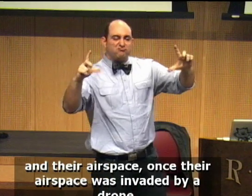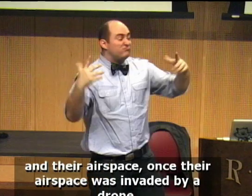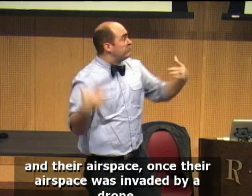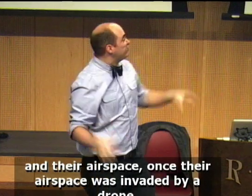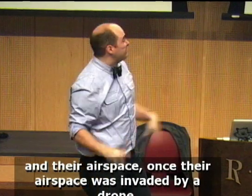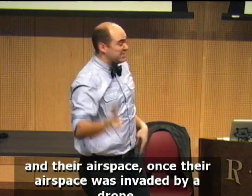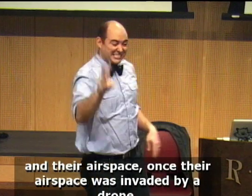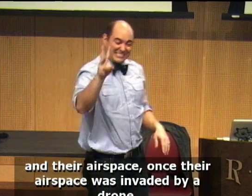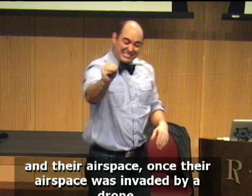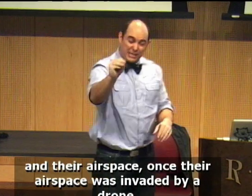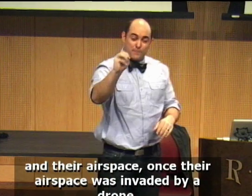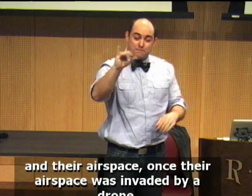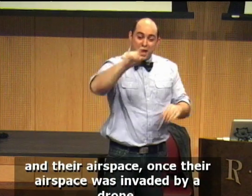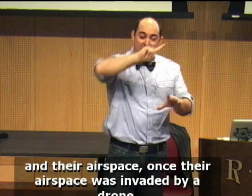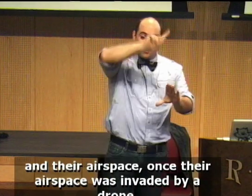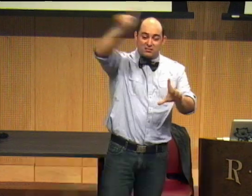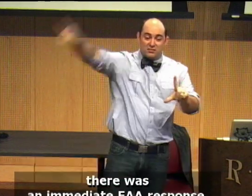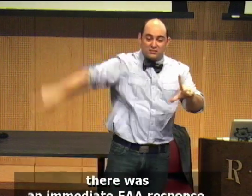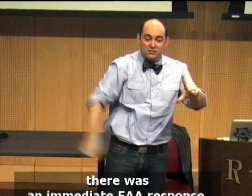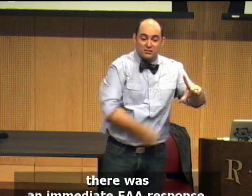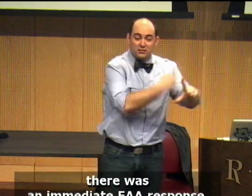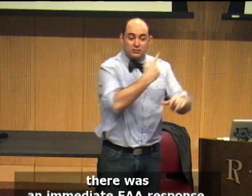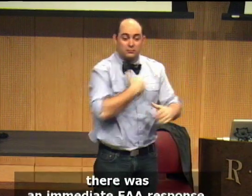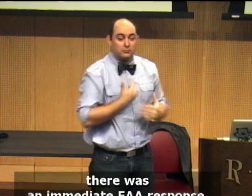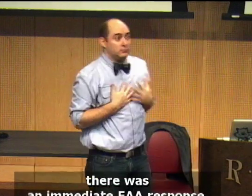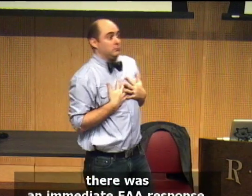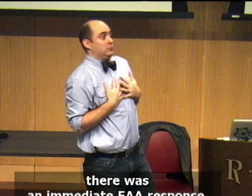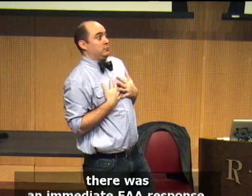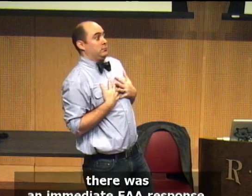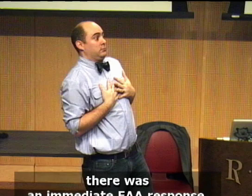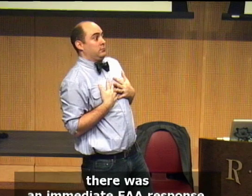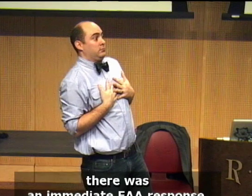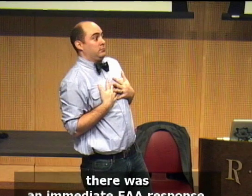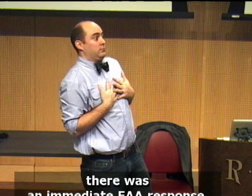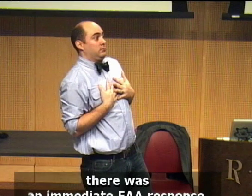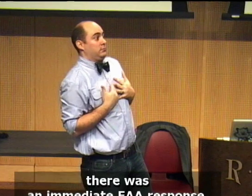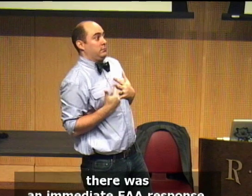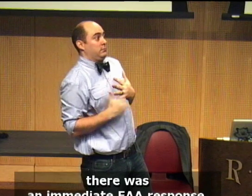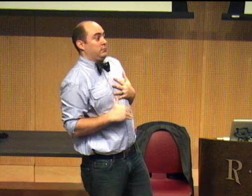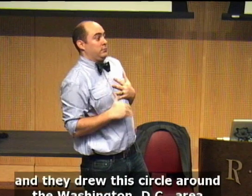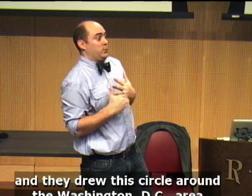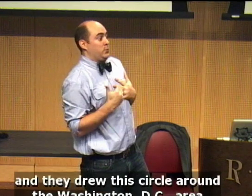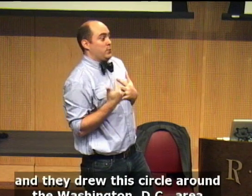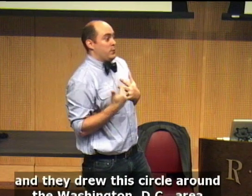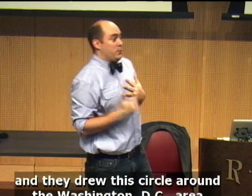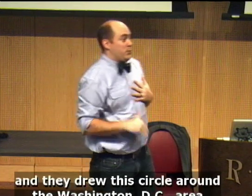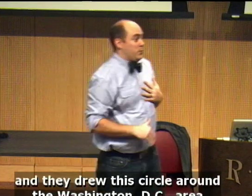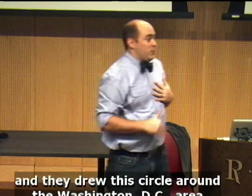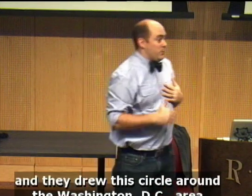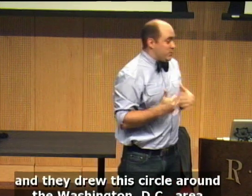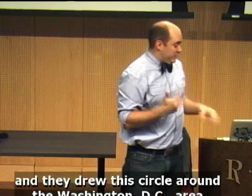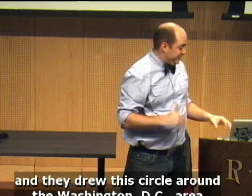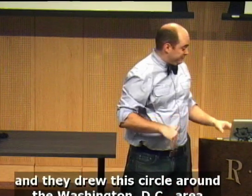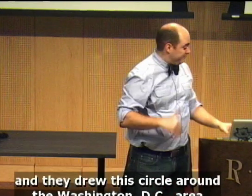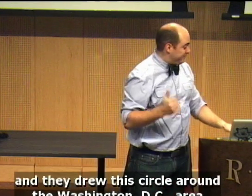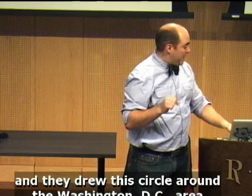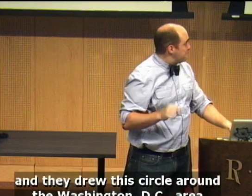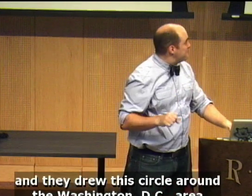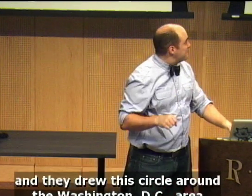their airspace was invaded by a drone, there was an immediate FAA response, and they drew this circle around